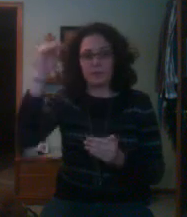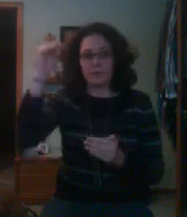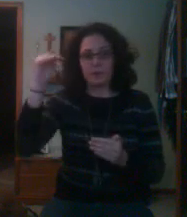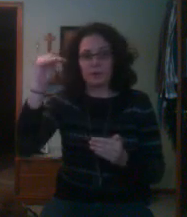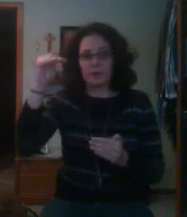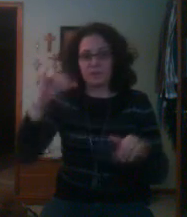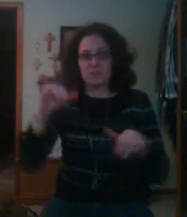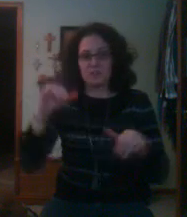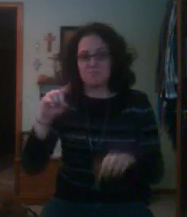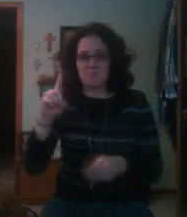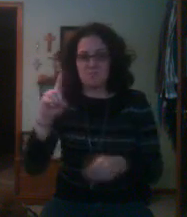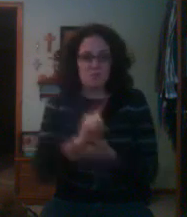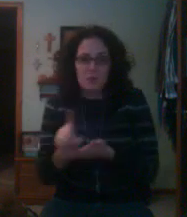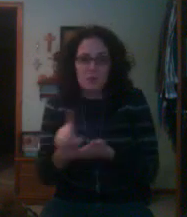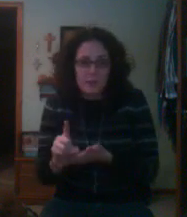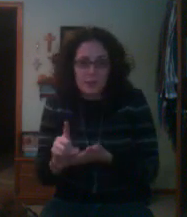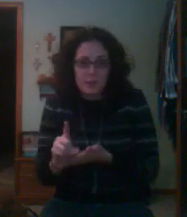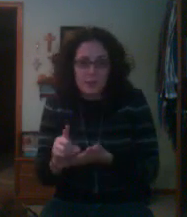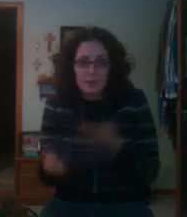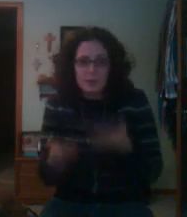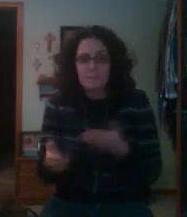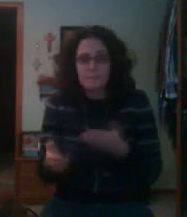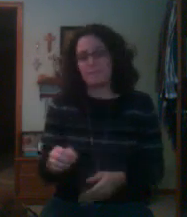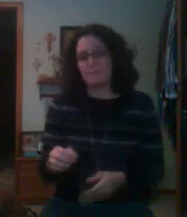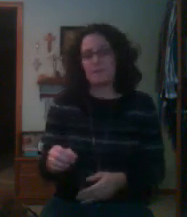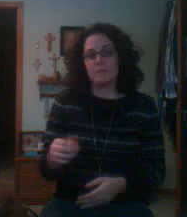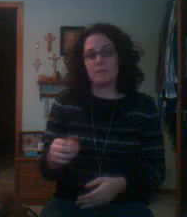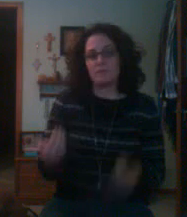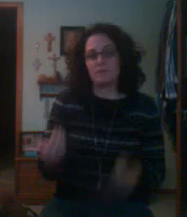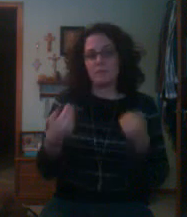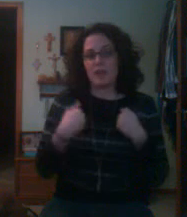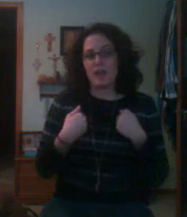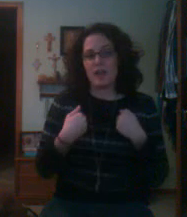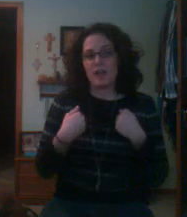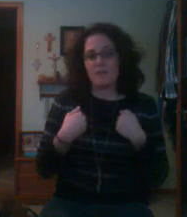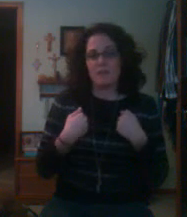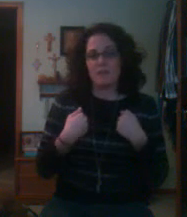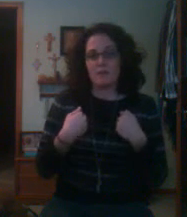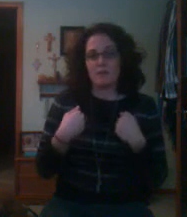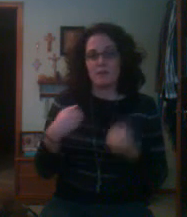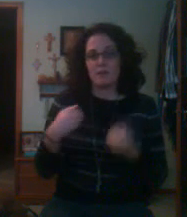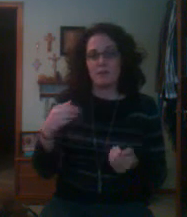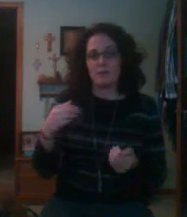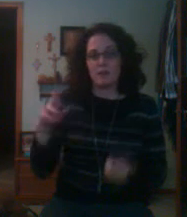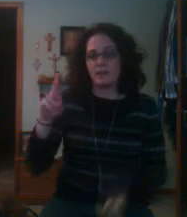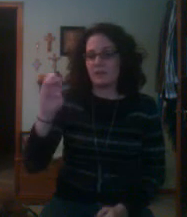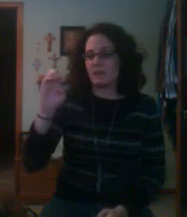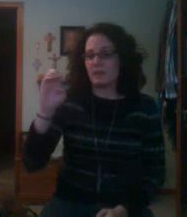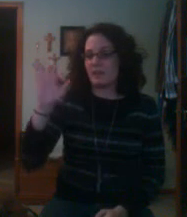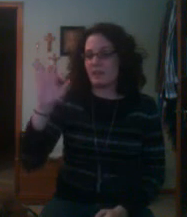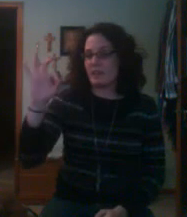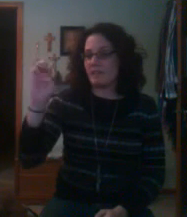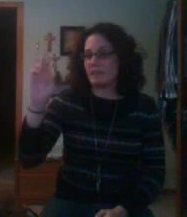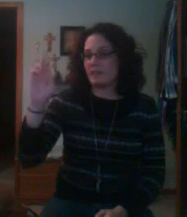the fertilized corn is with the red line. So we can look at this and easily see that having miracle grow in the soil